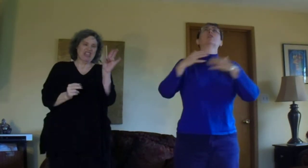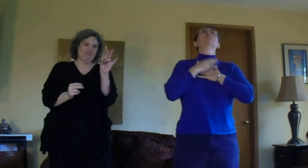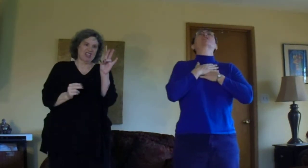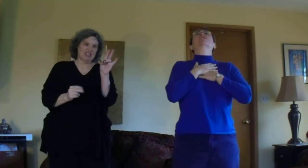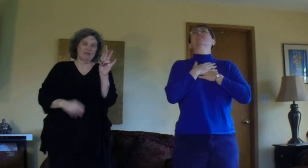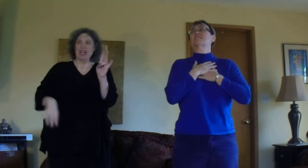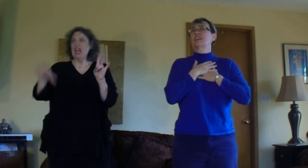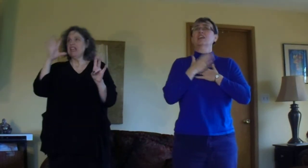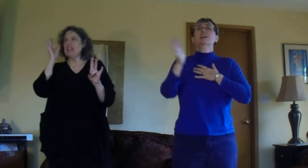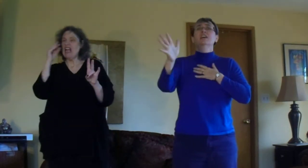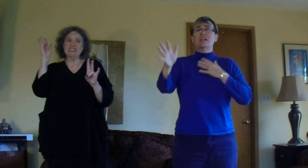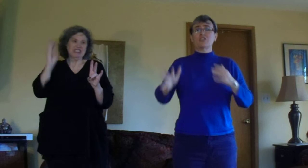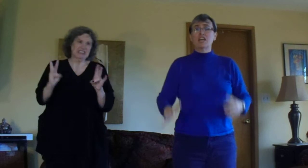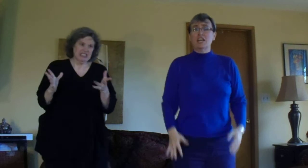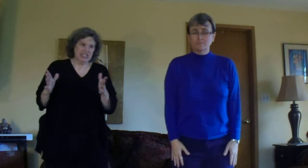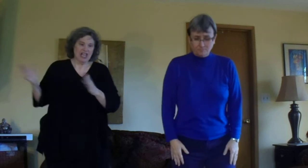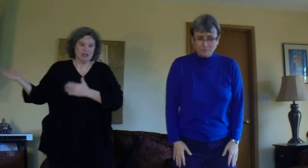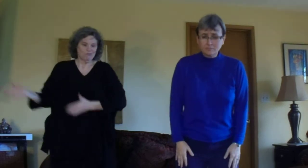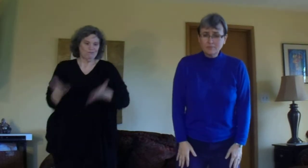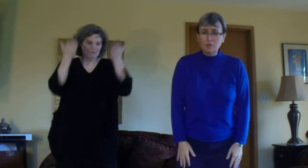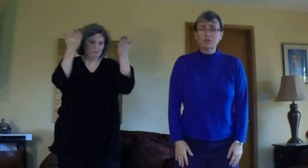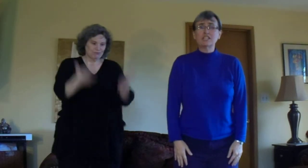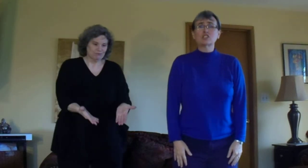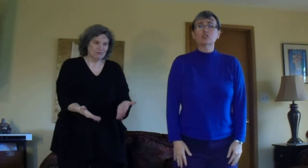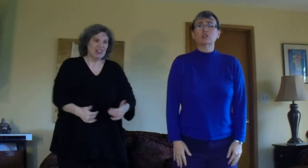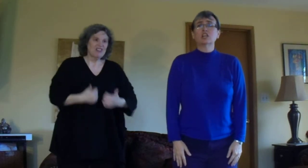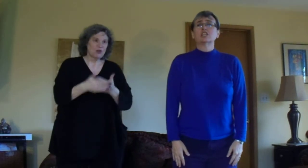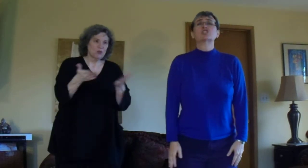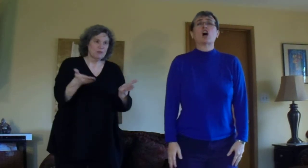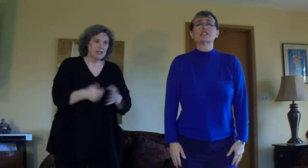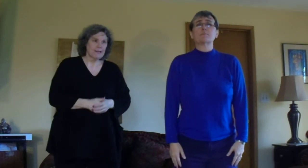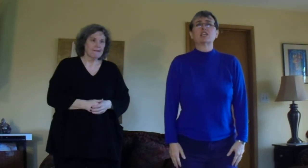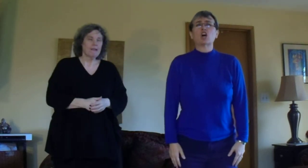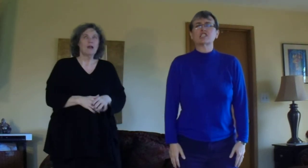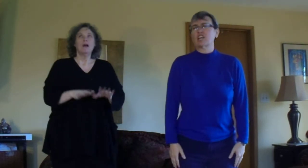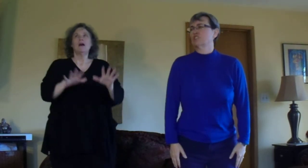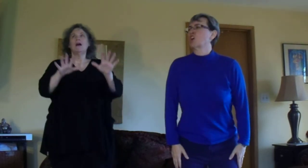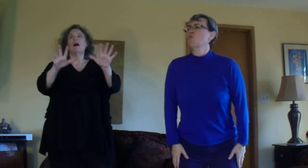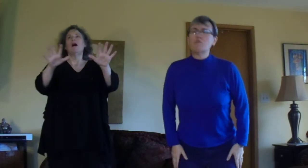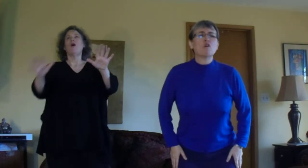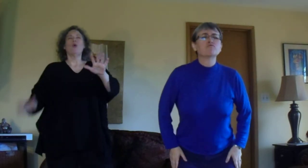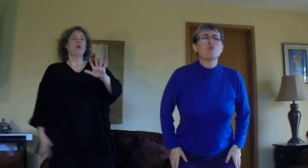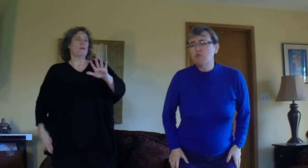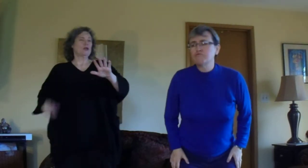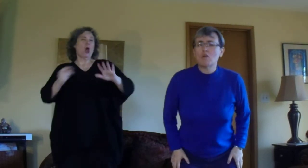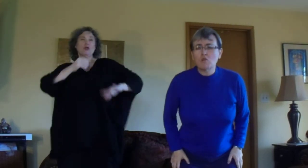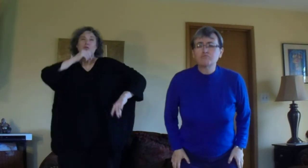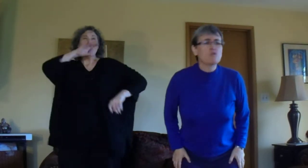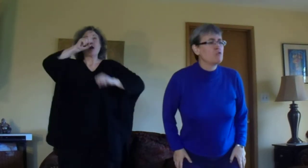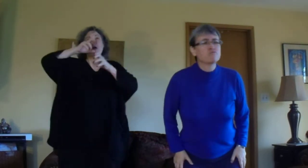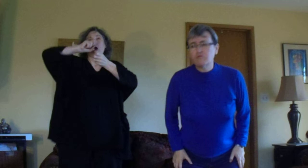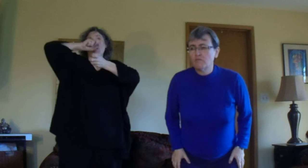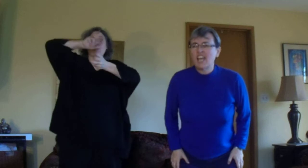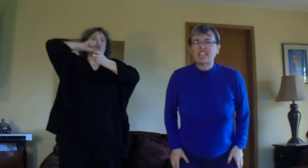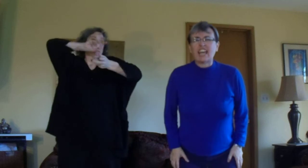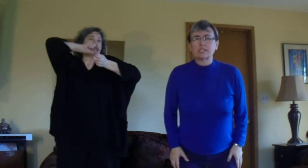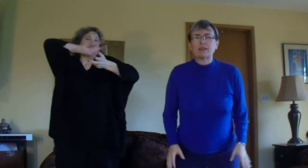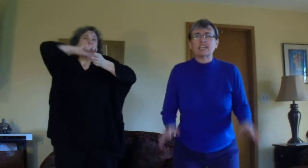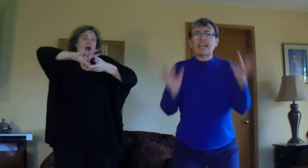my goodness. And then, pretty soon, dogs are making dog sounds. Woof, woof, woof, woof, woof, woof. Cats making cat